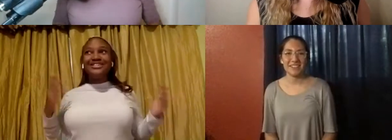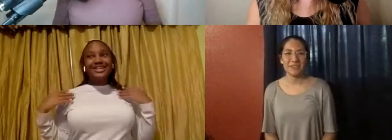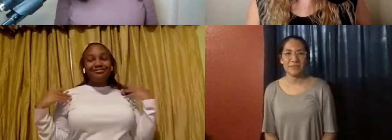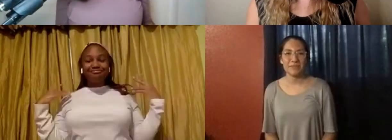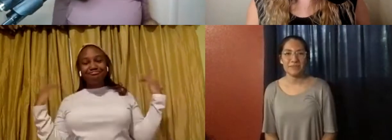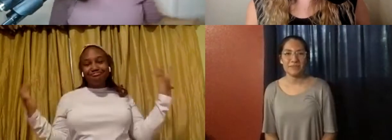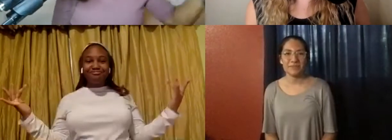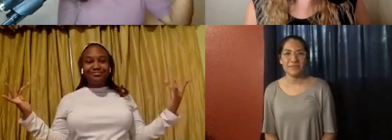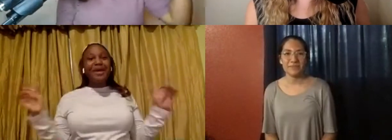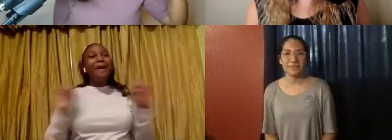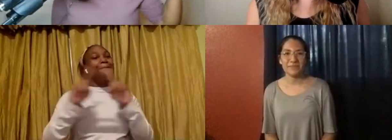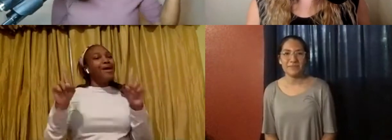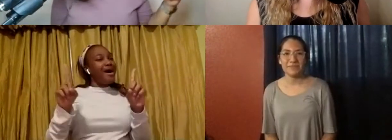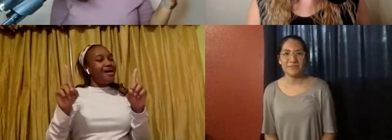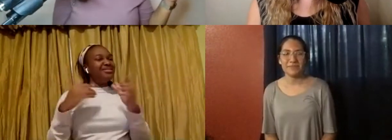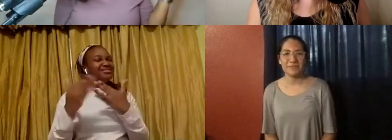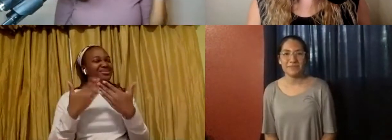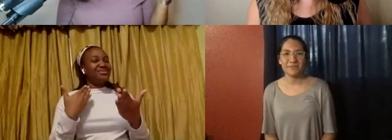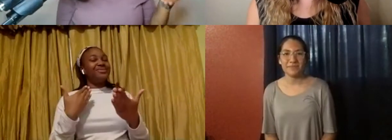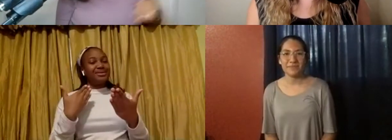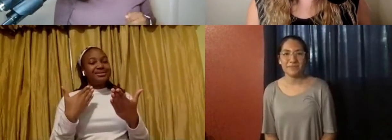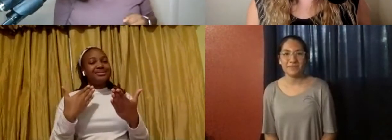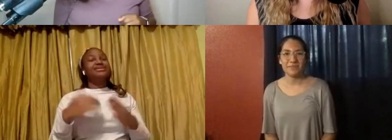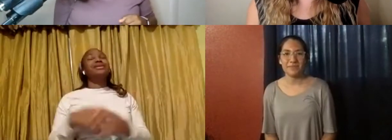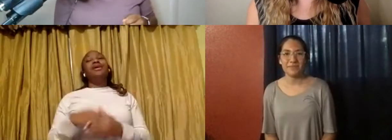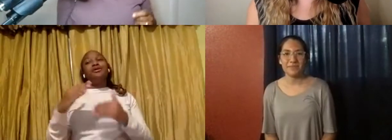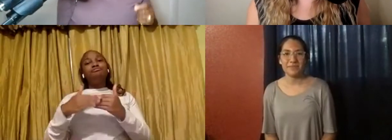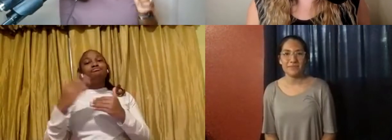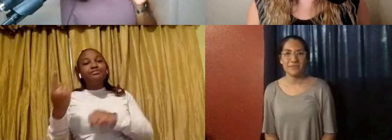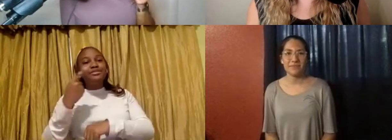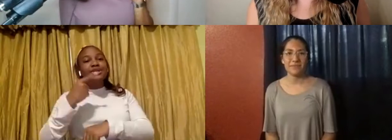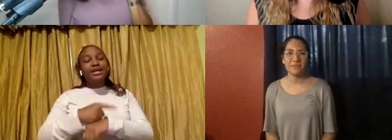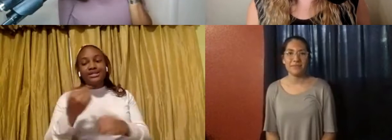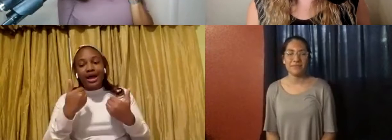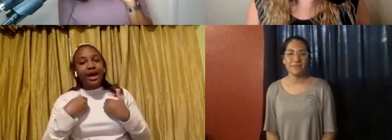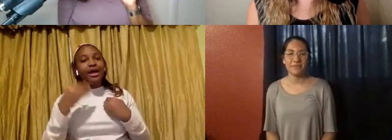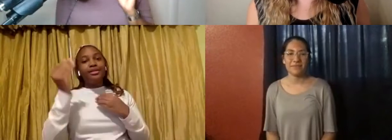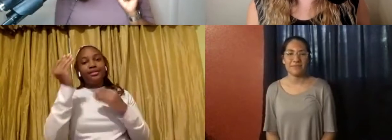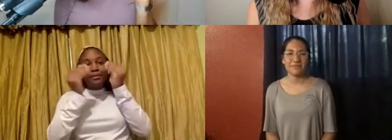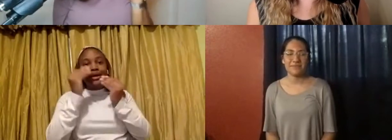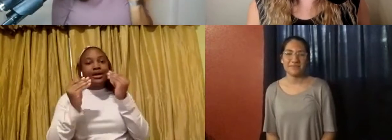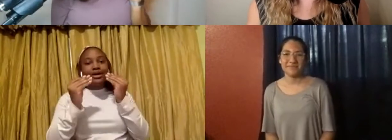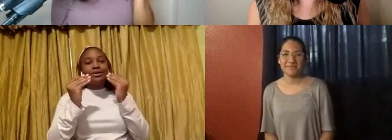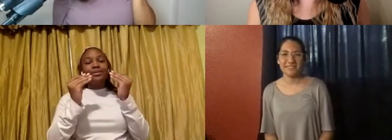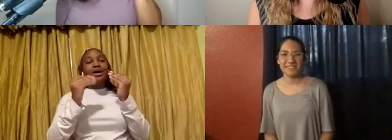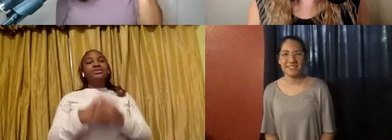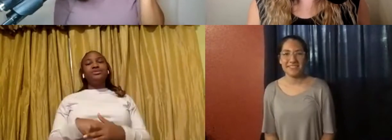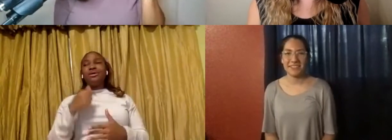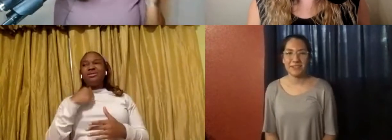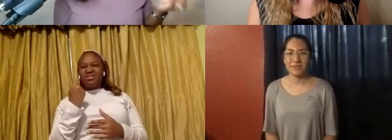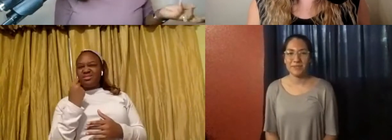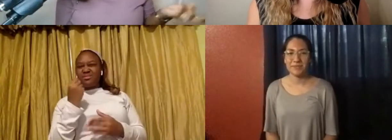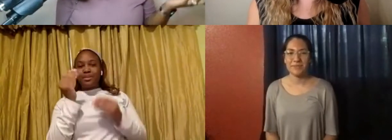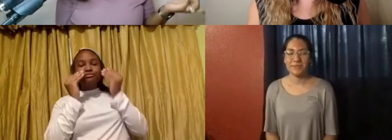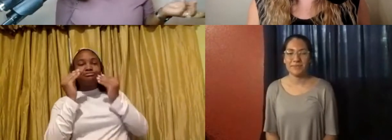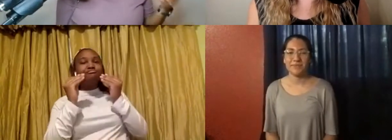so, but anyway, so like after that day, I still had the Bare Minerals makeup. So I would like put like a little bit on, you know, like I would still like brush it up against my